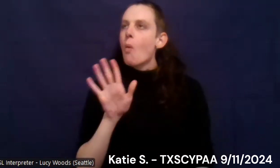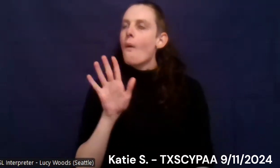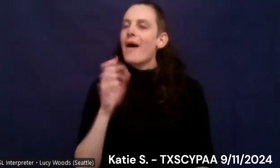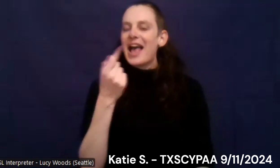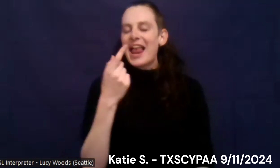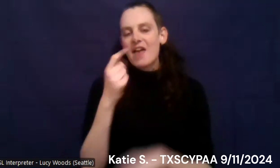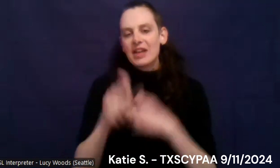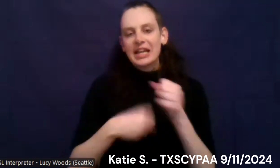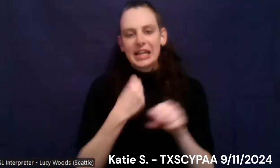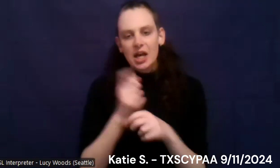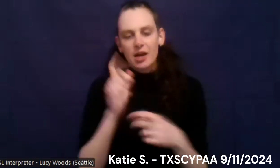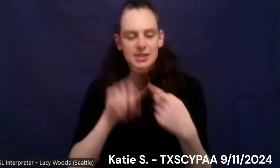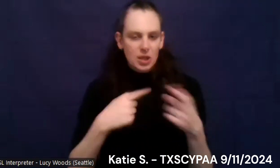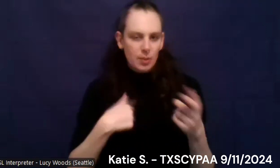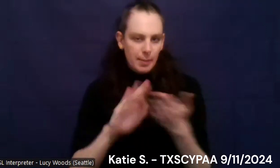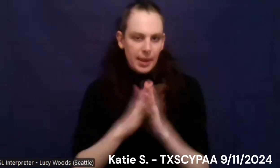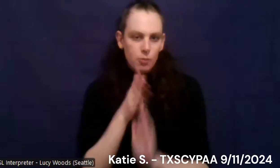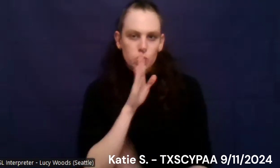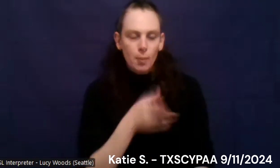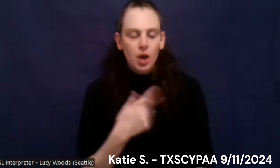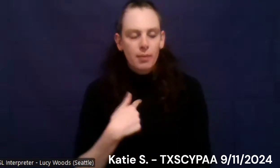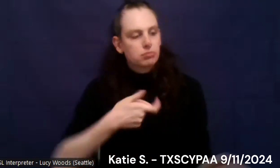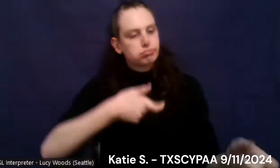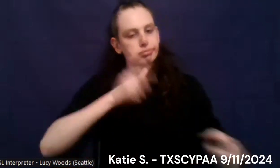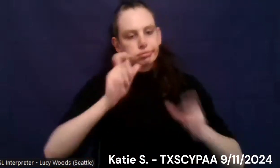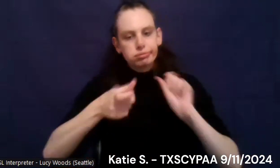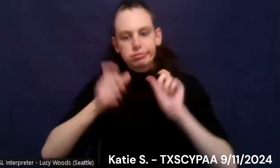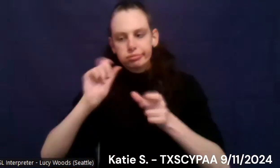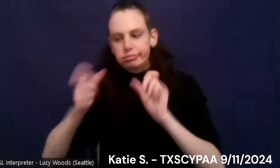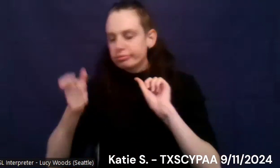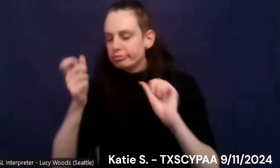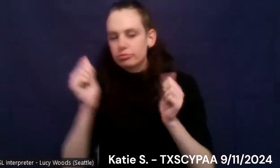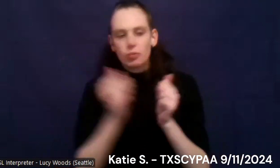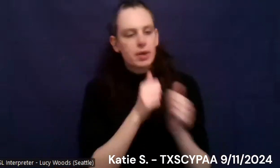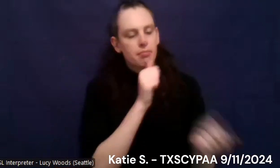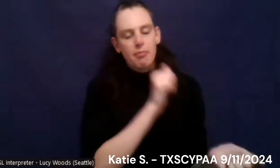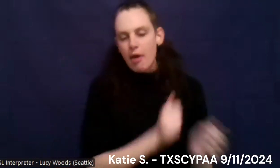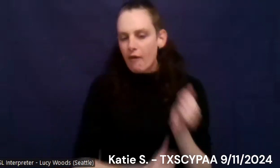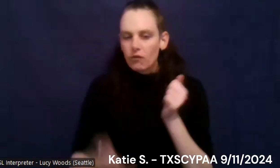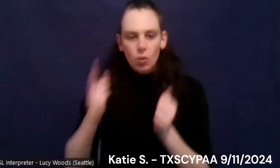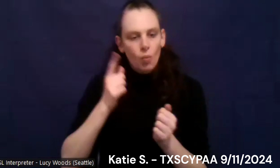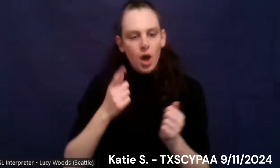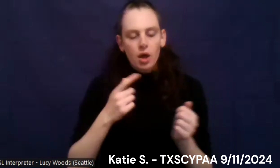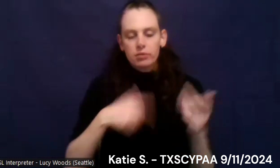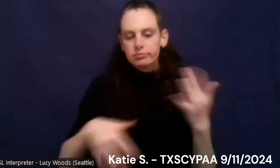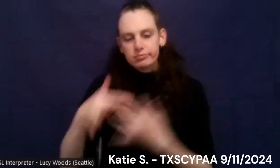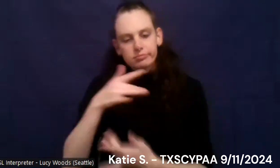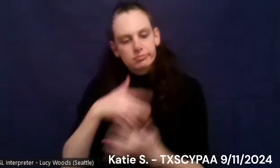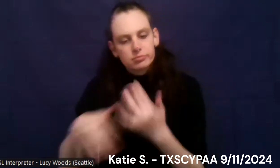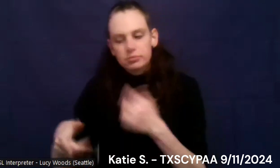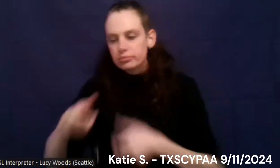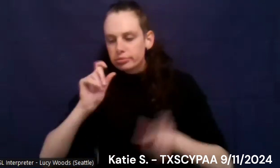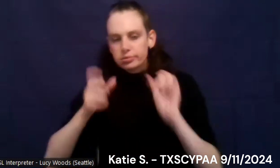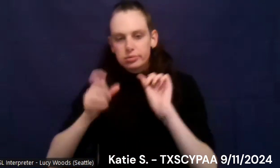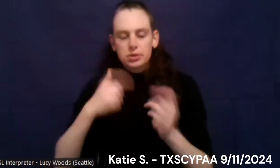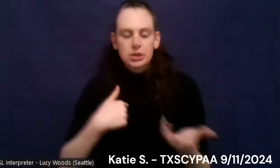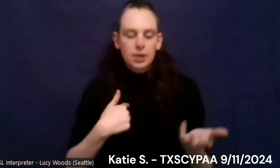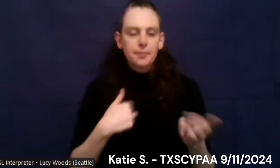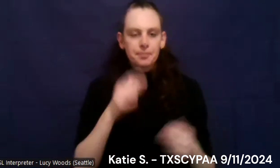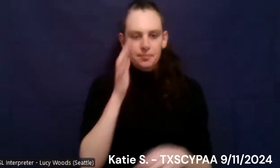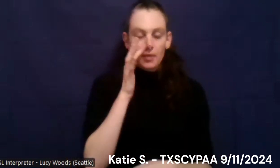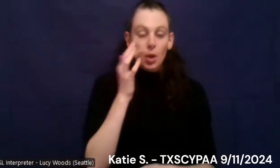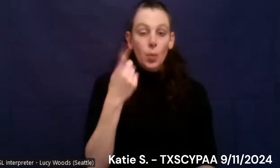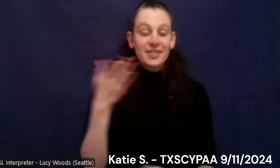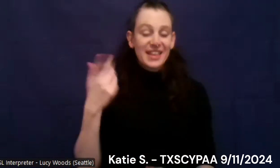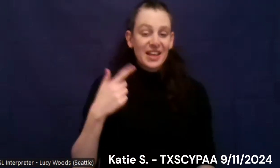And I drank with everybody. And I just like, I think one of the things for me and why I love YPAW so much is I